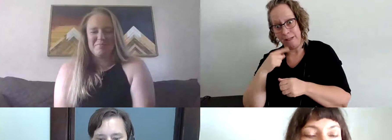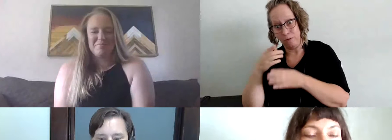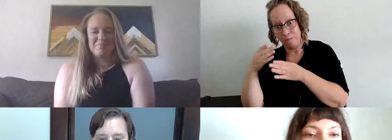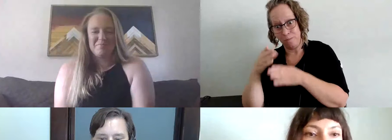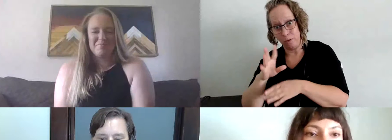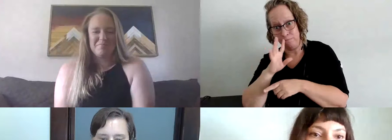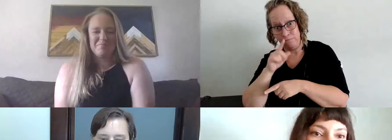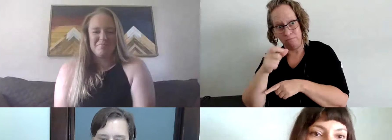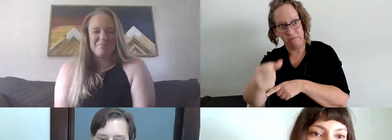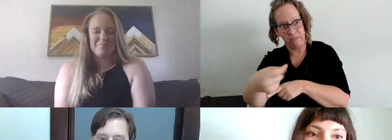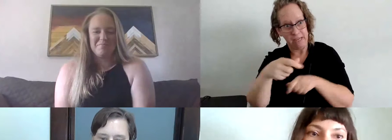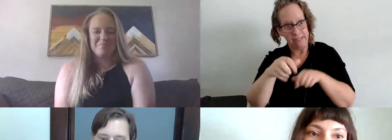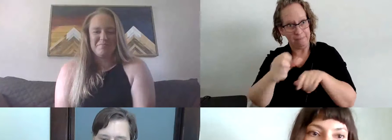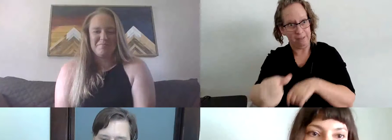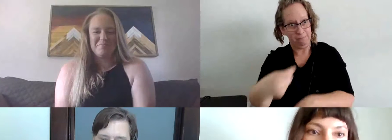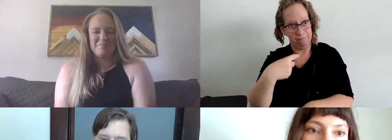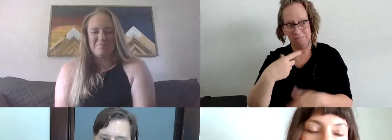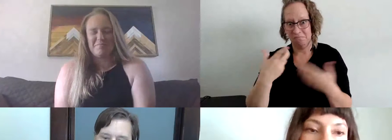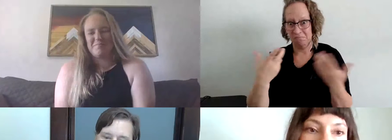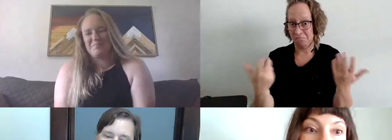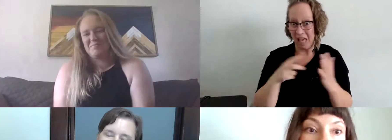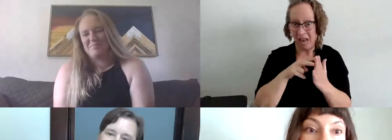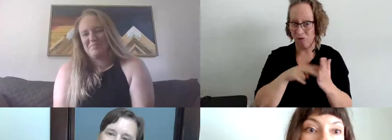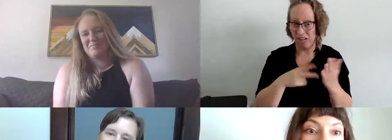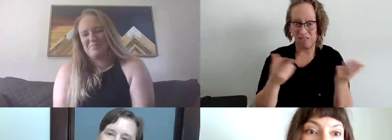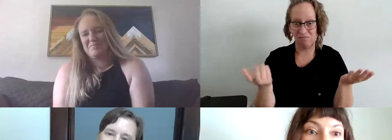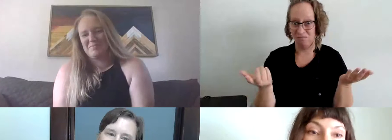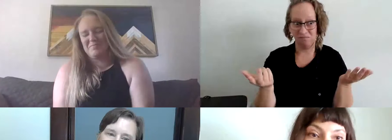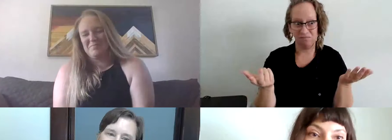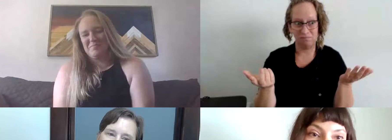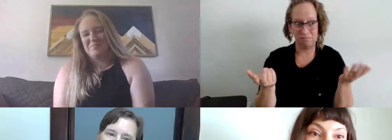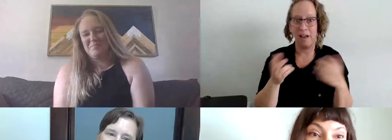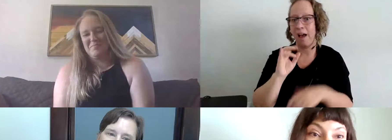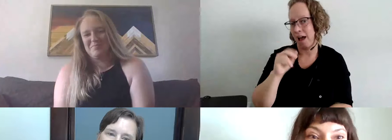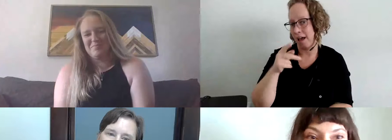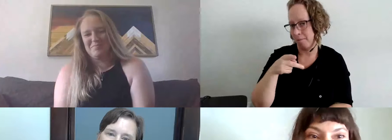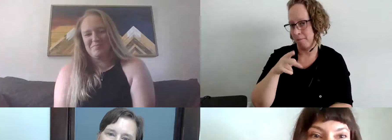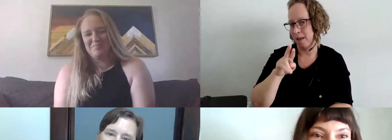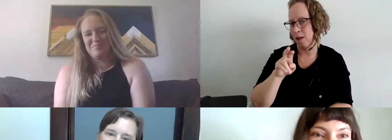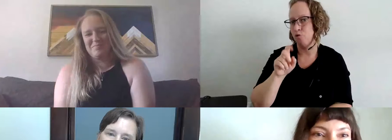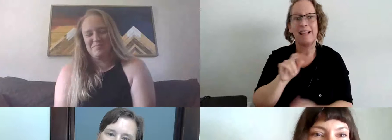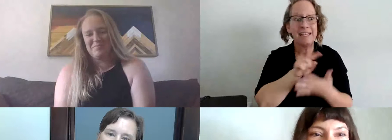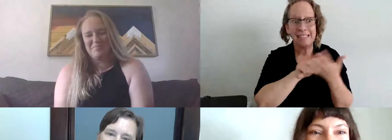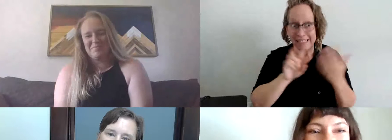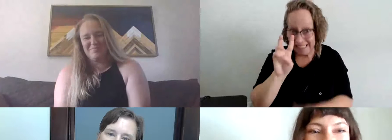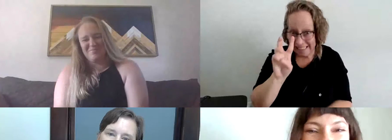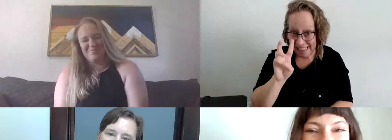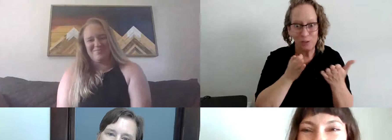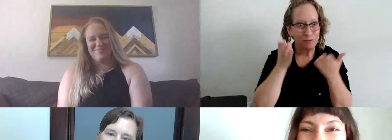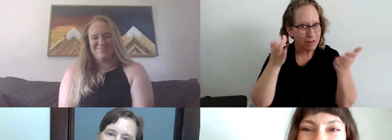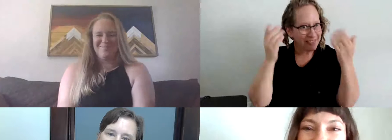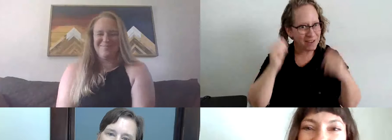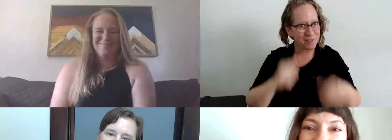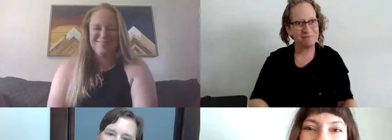says is typed back to me and I read. And so that's IP relay. So that's 6 services right there.